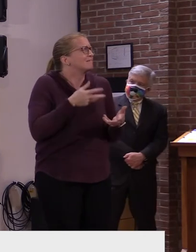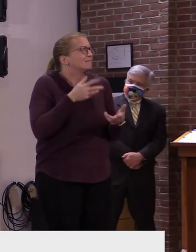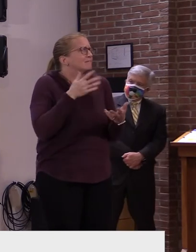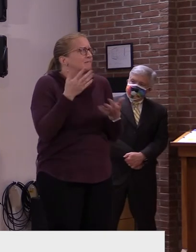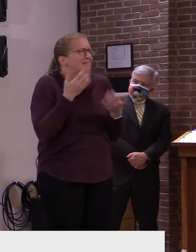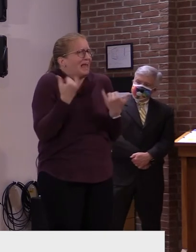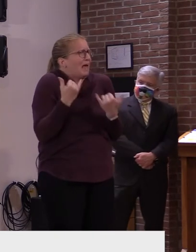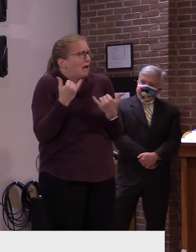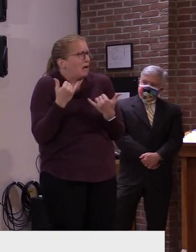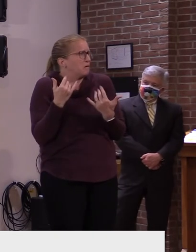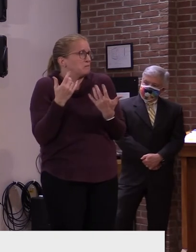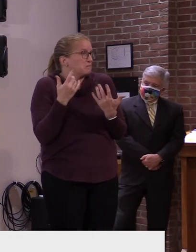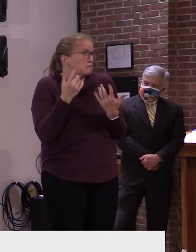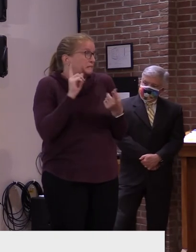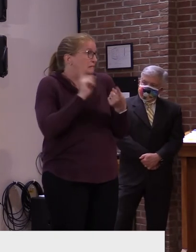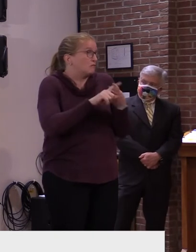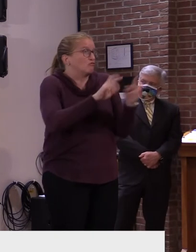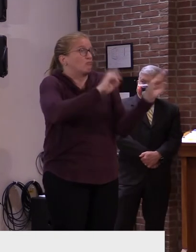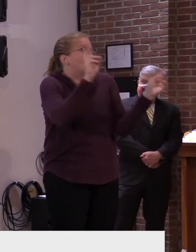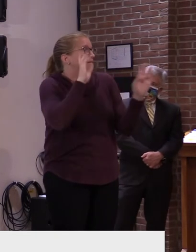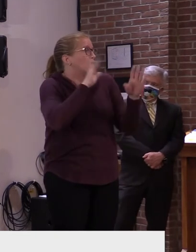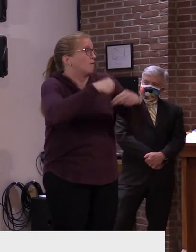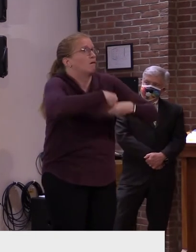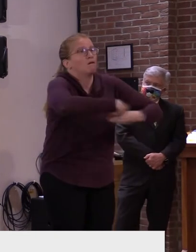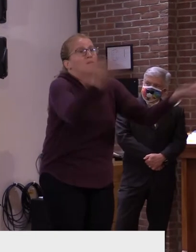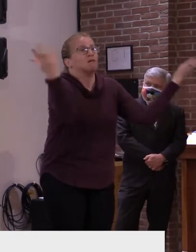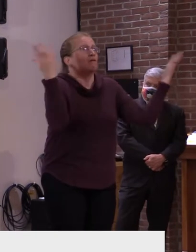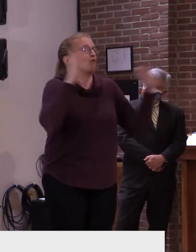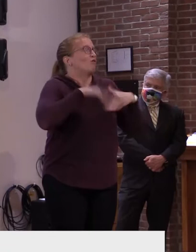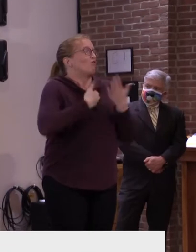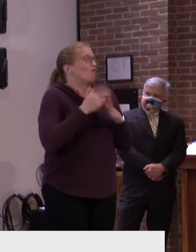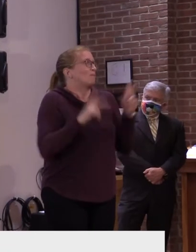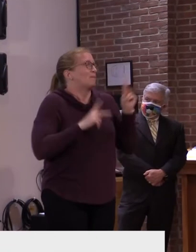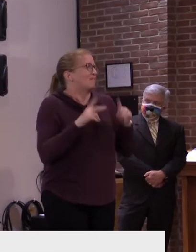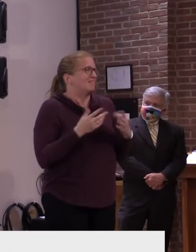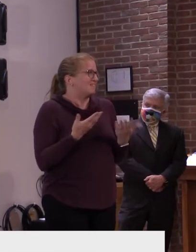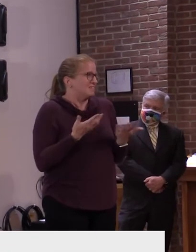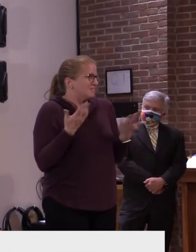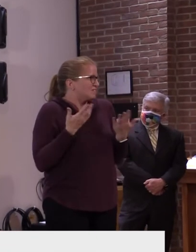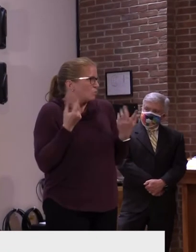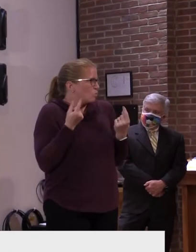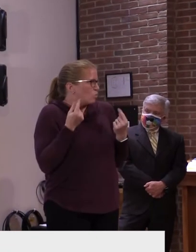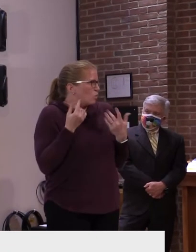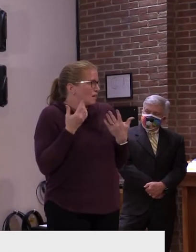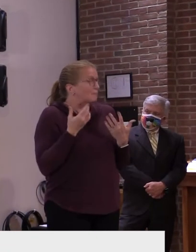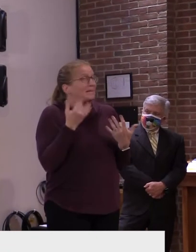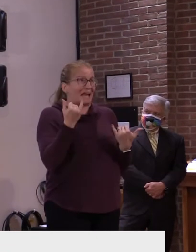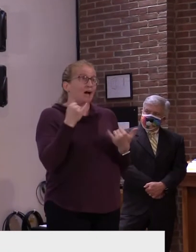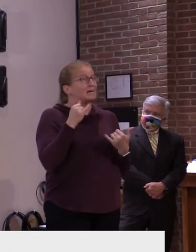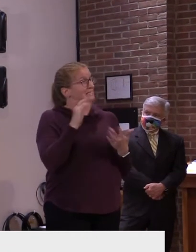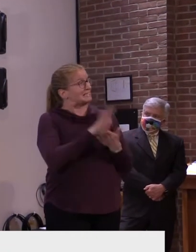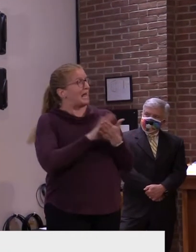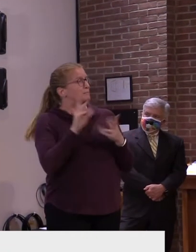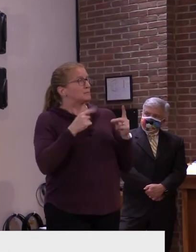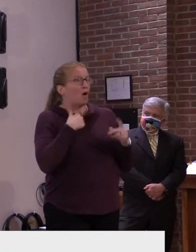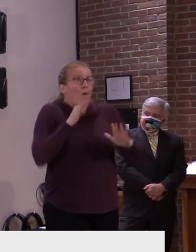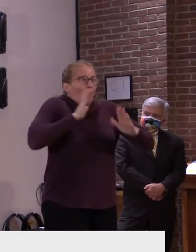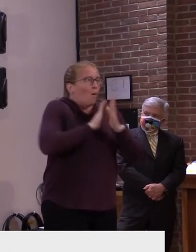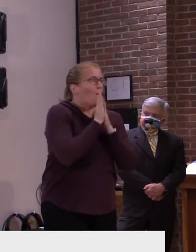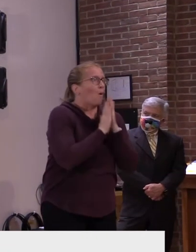point of distribution and and uh you know it's good to take that deep breath but